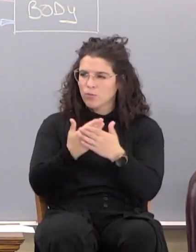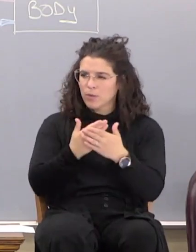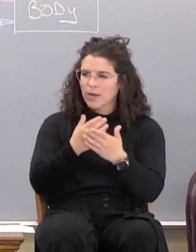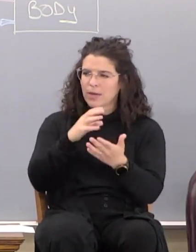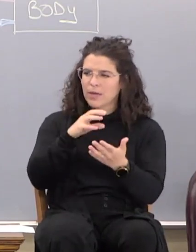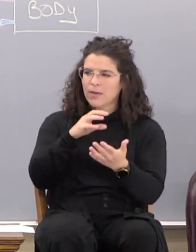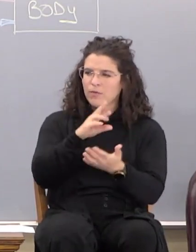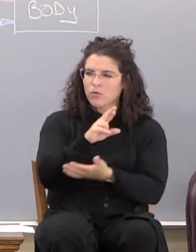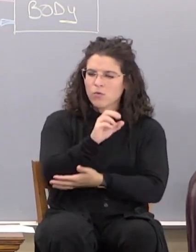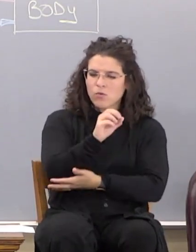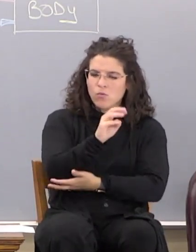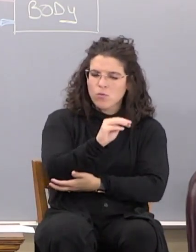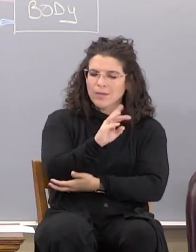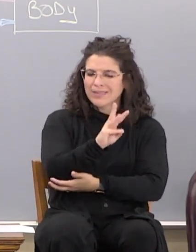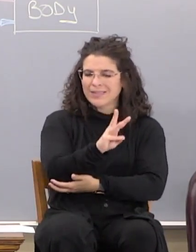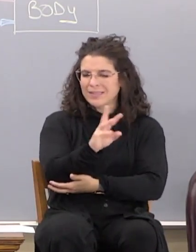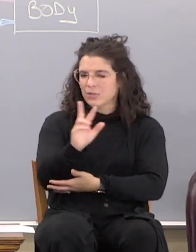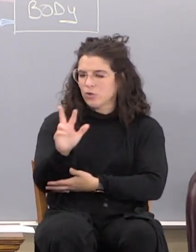verse number 3.